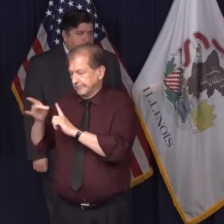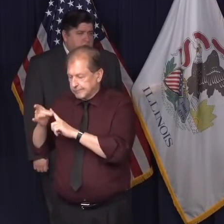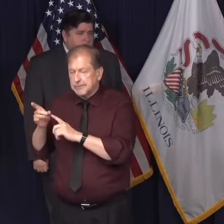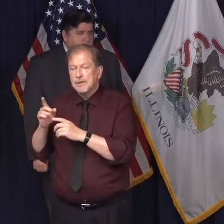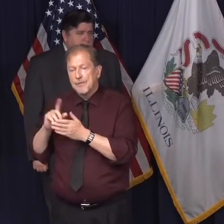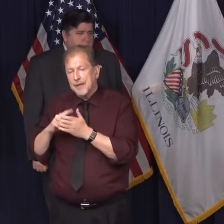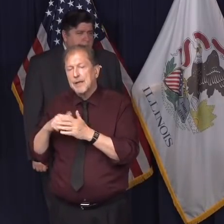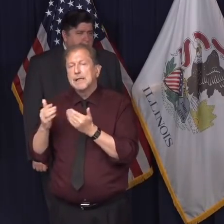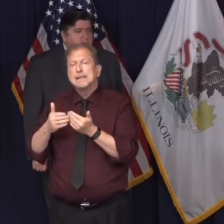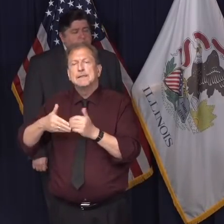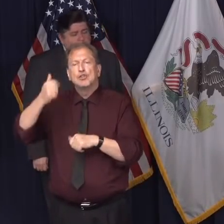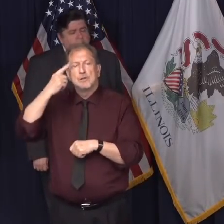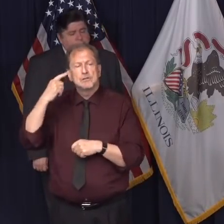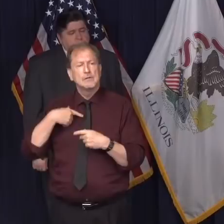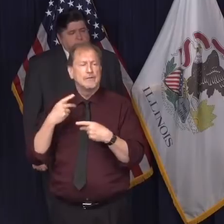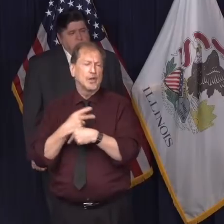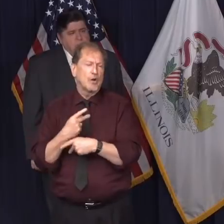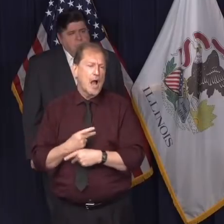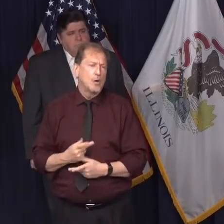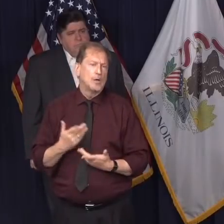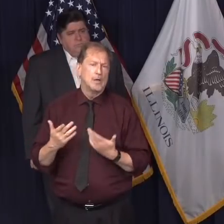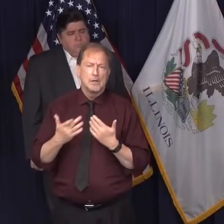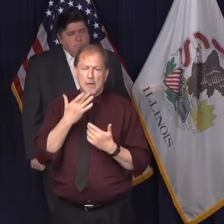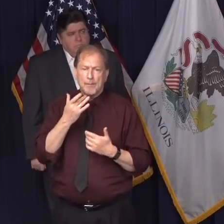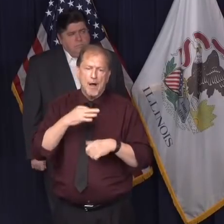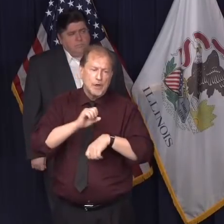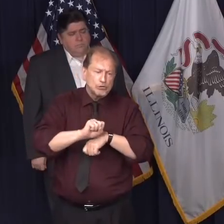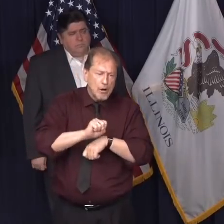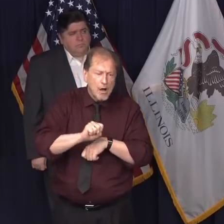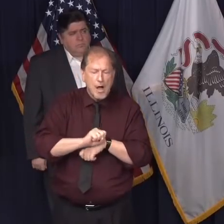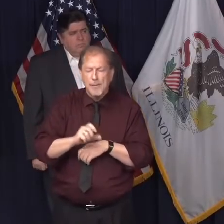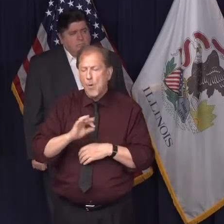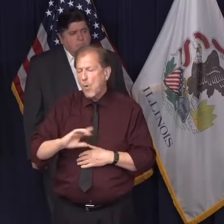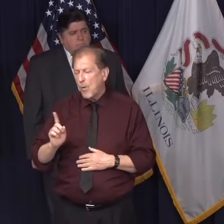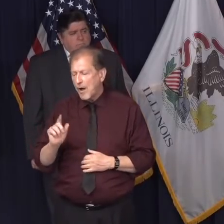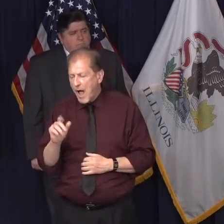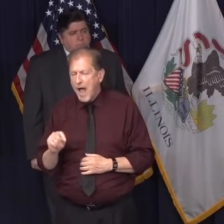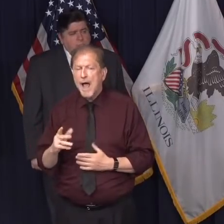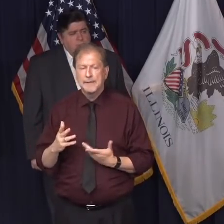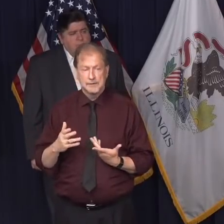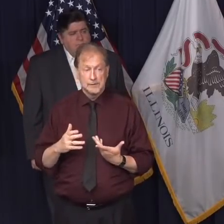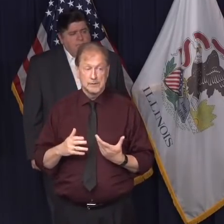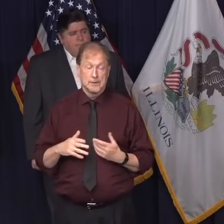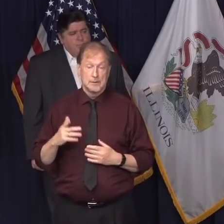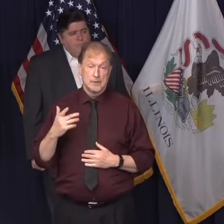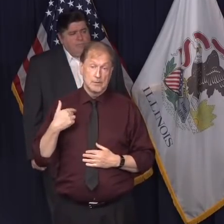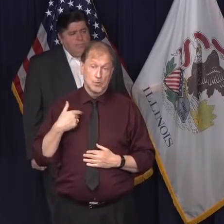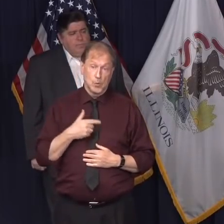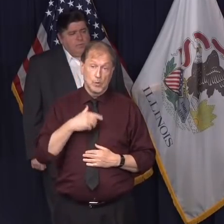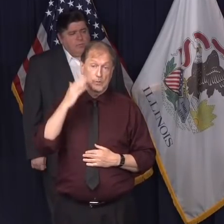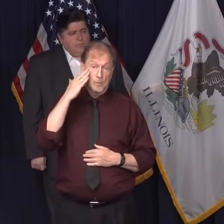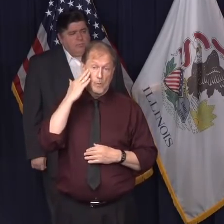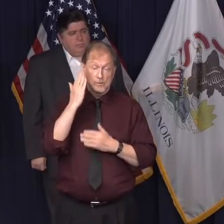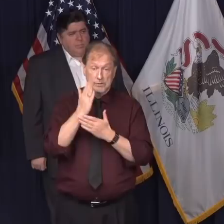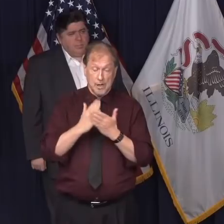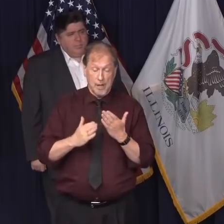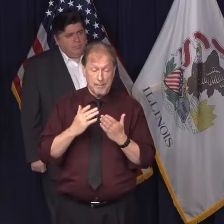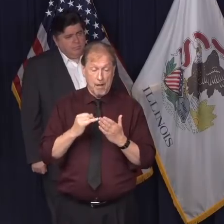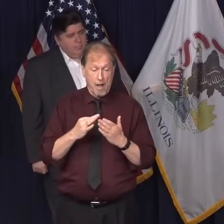identifying types of occupation, location. We do know from some of our